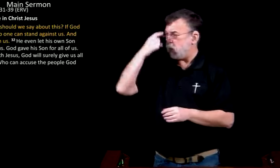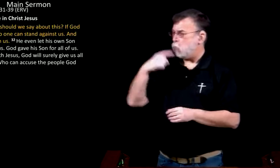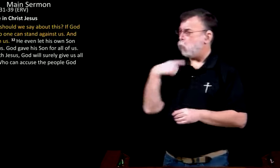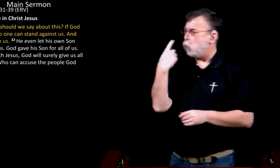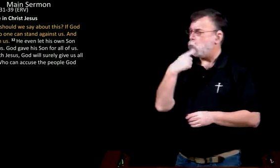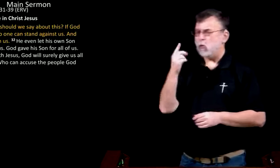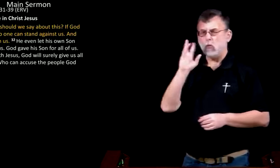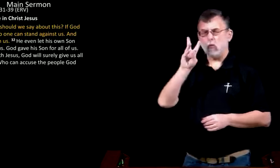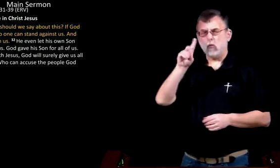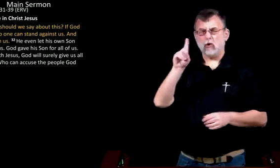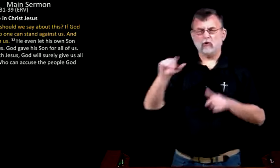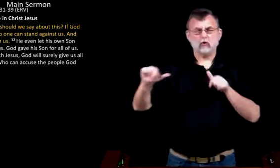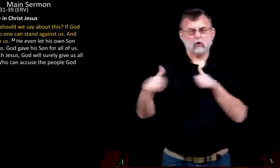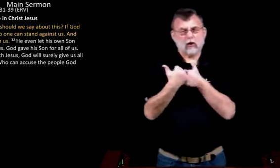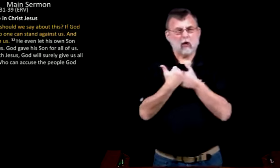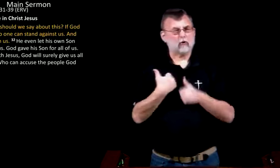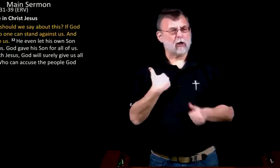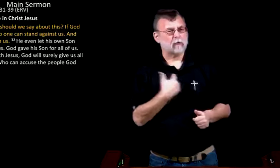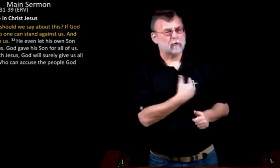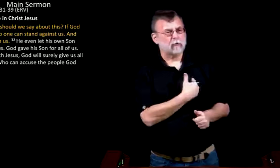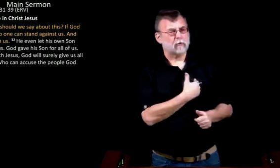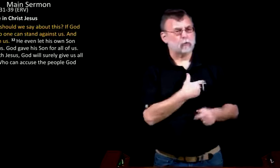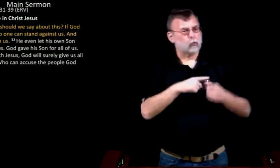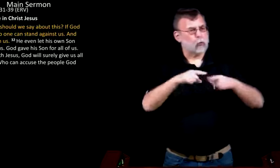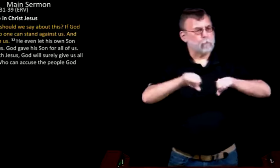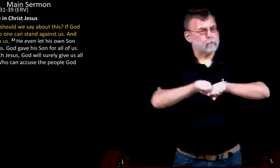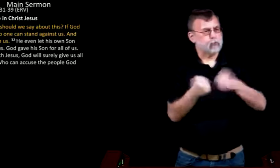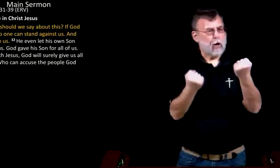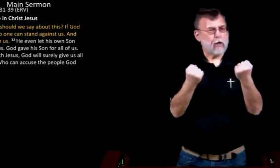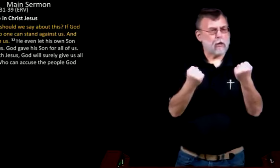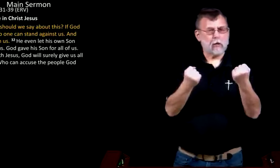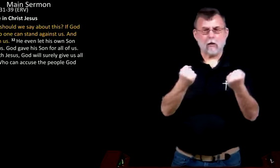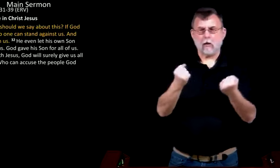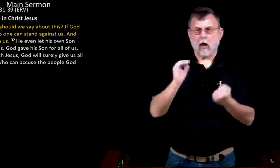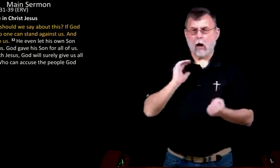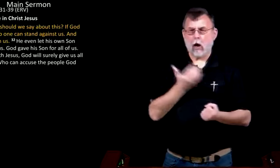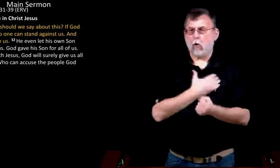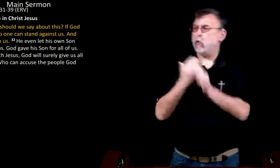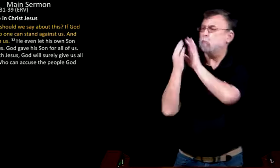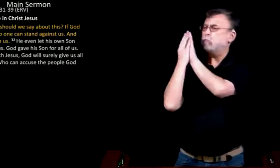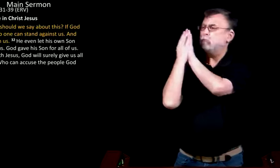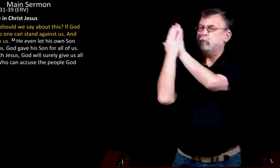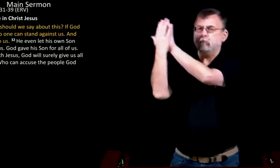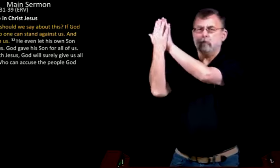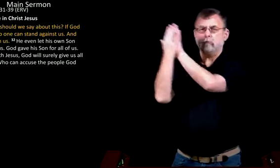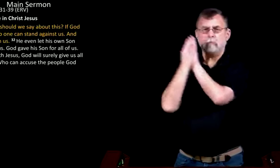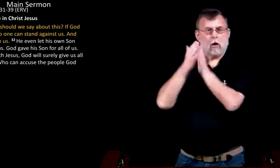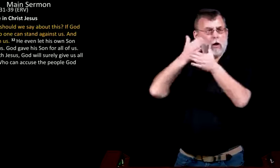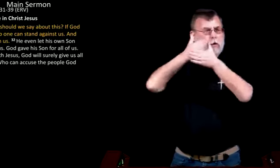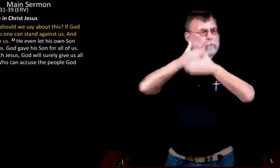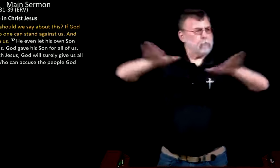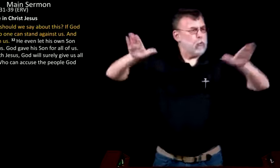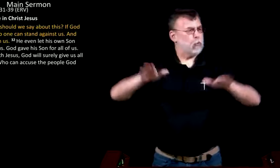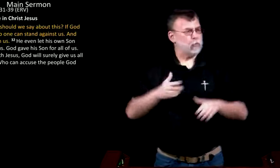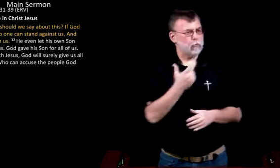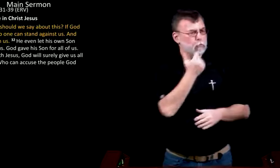So with that in mind, who would challenge us? Who could break our relationship